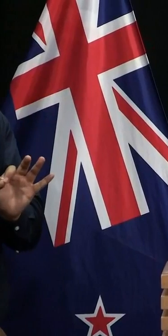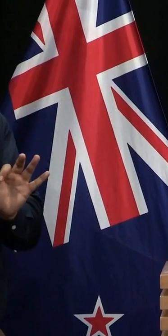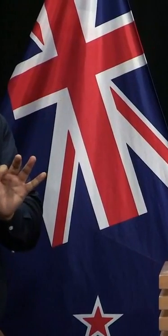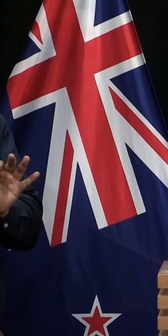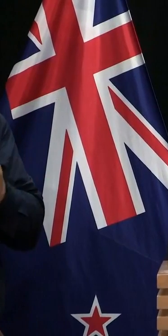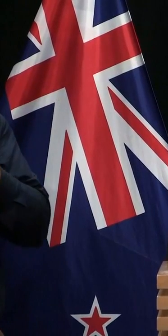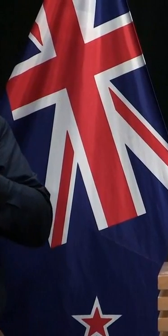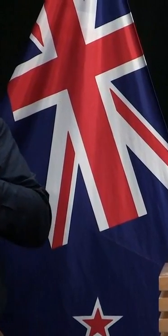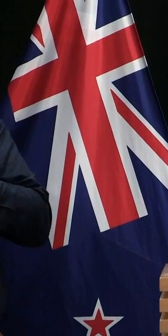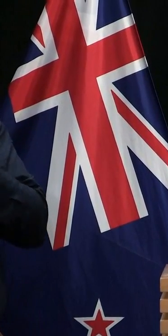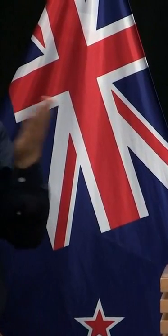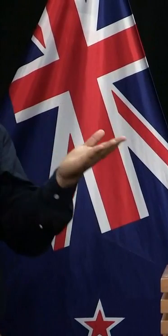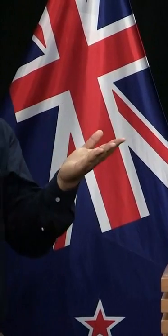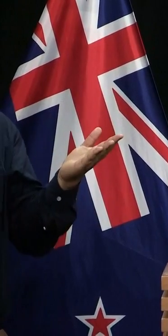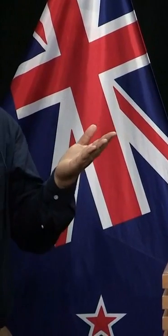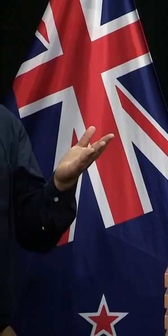us.